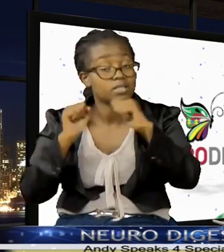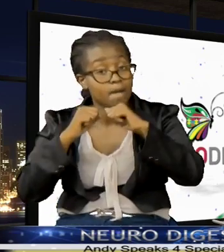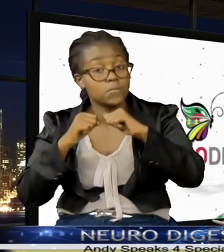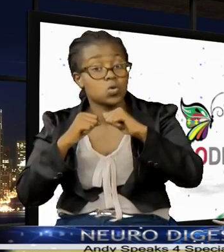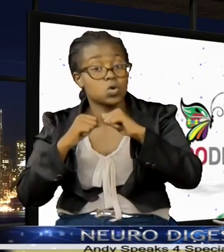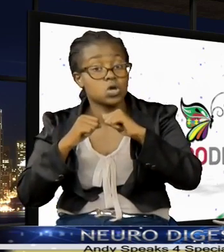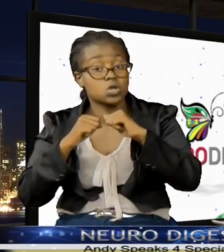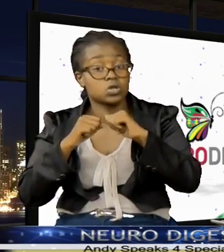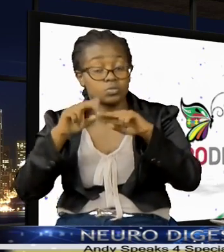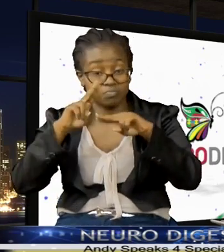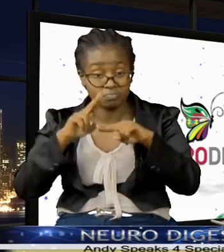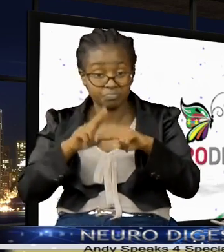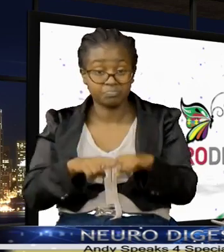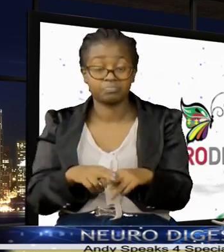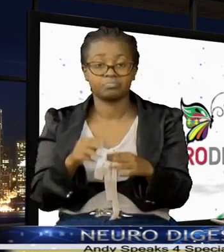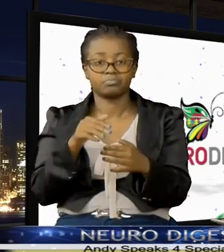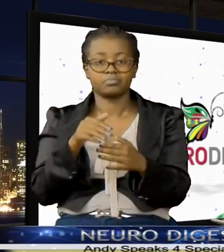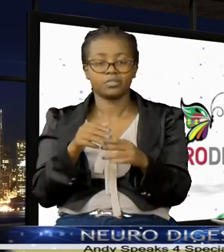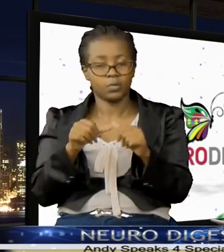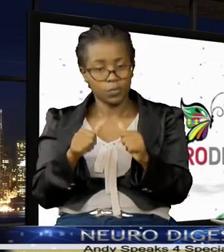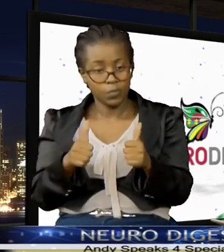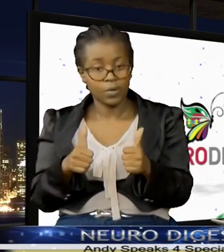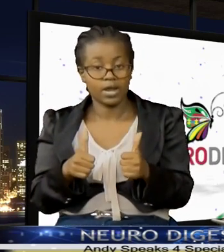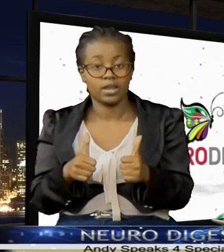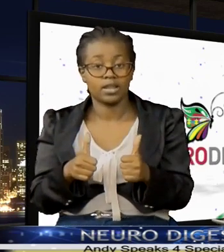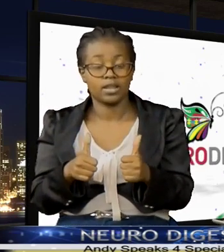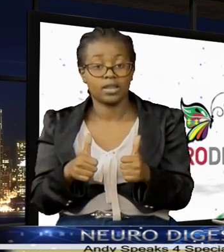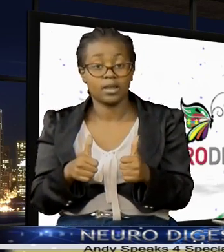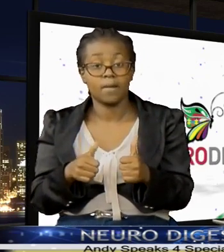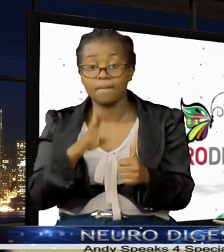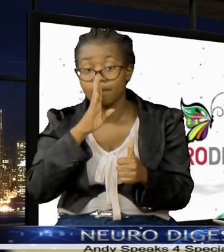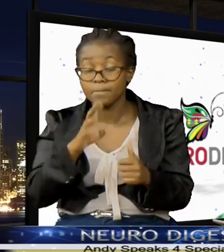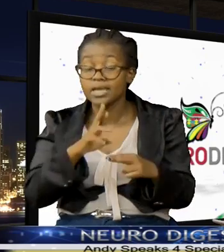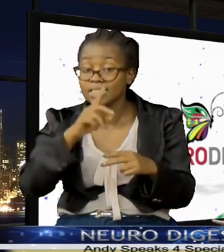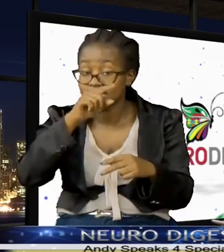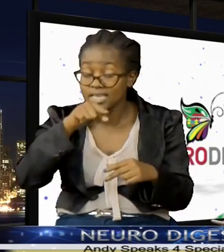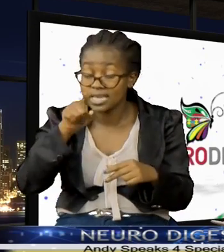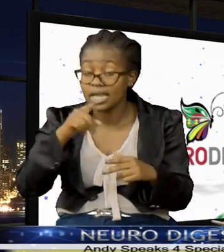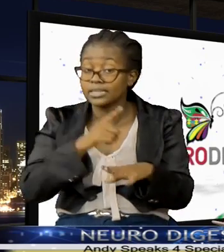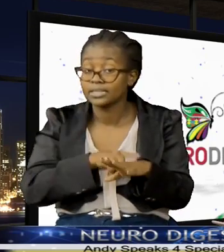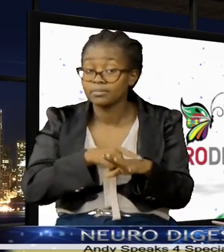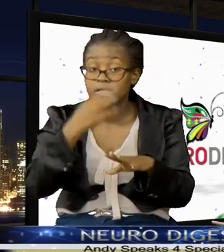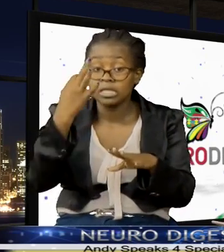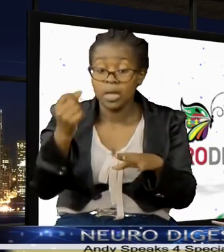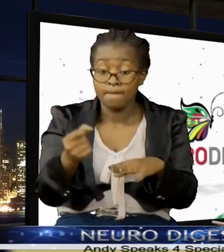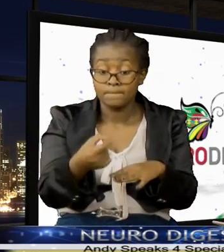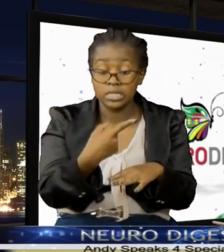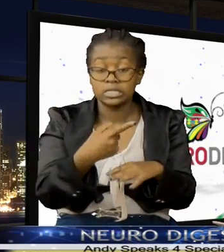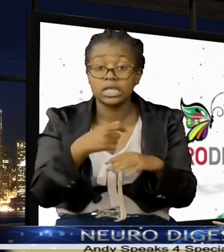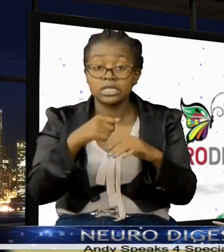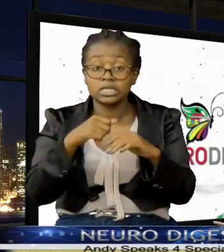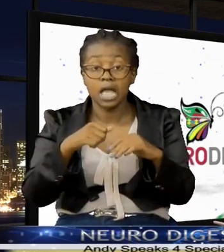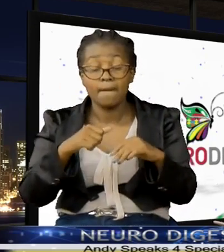to sit stable, hold their neck upright by the right time? This is tentatively 3 months. A child should be